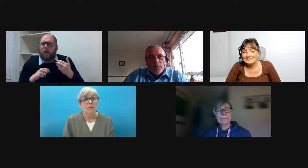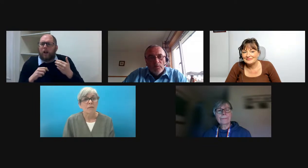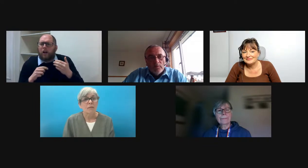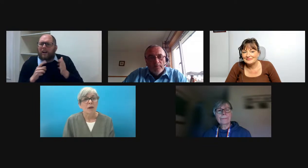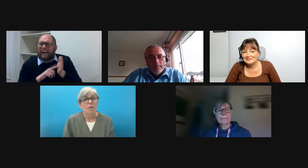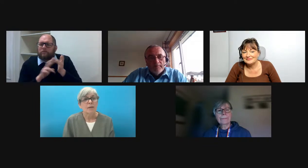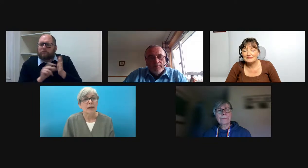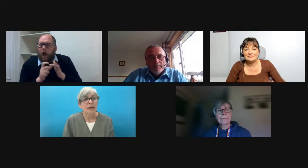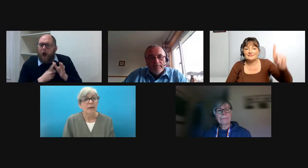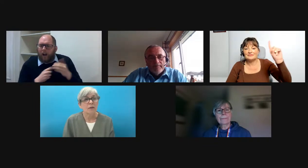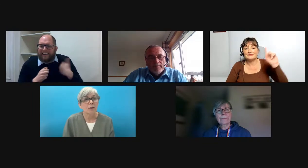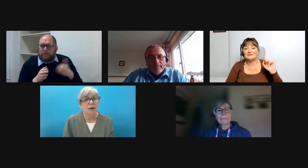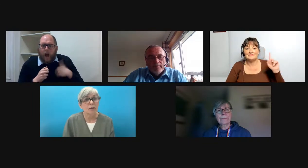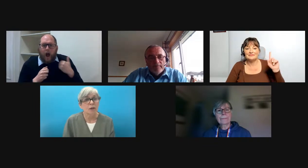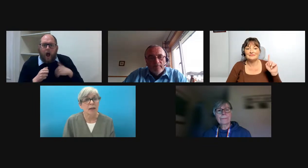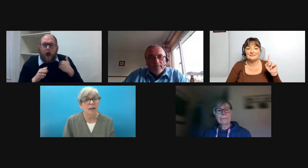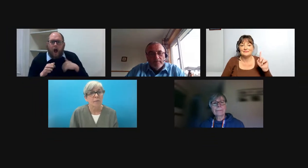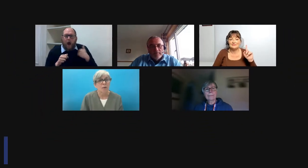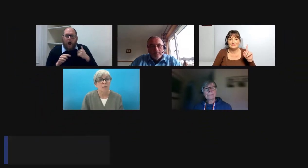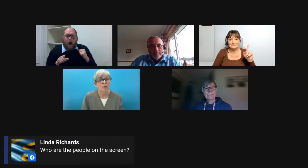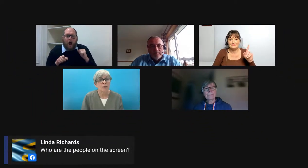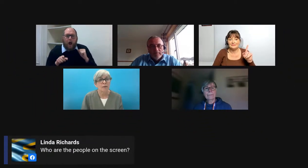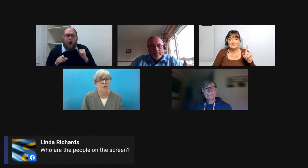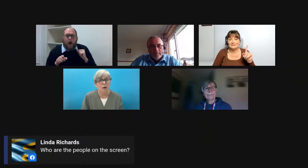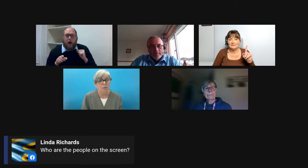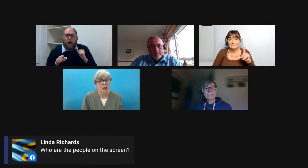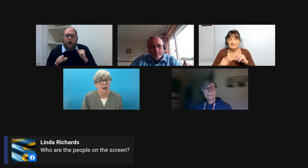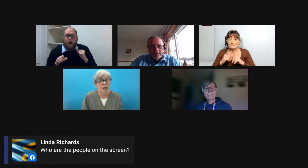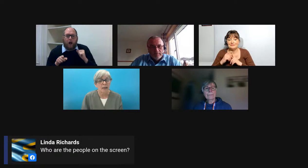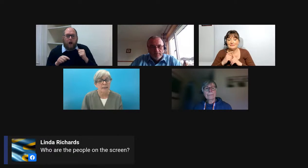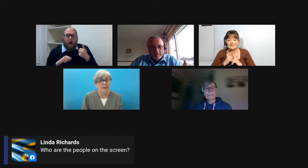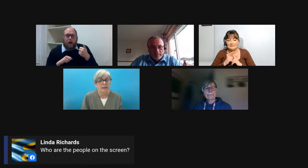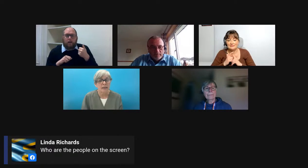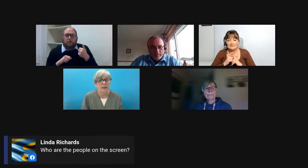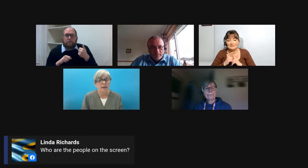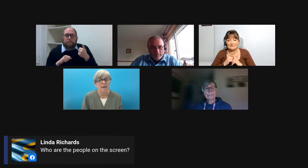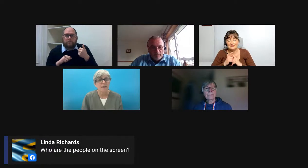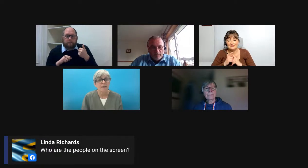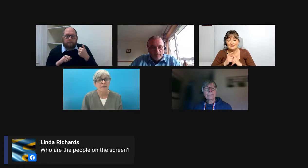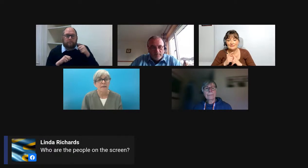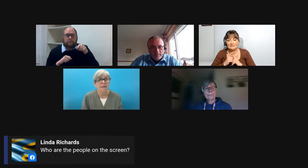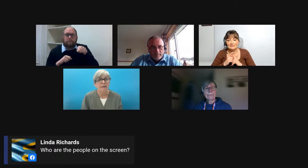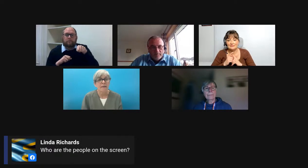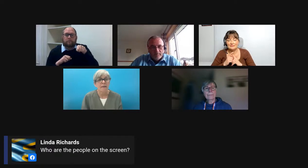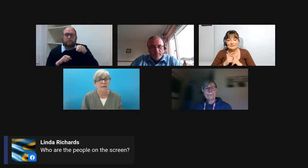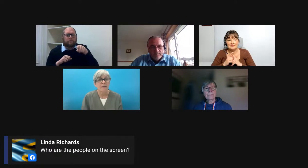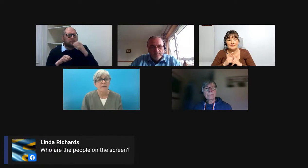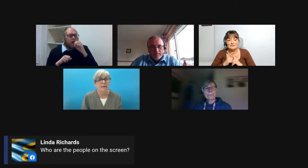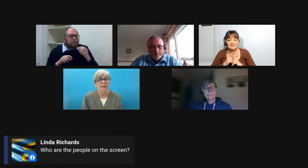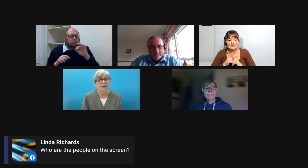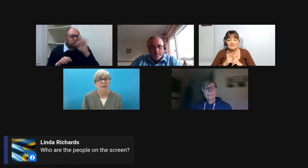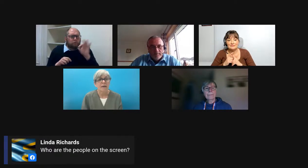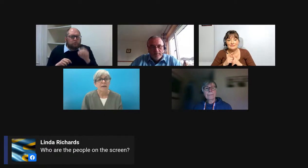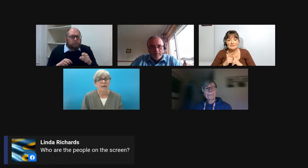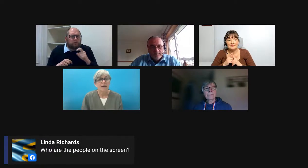We'll take another question at the moment, which is from Linda.